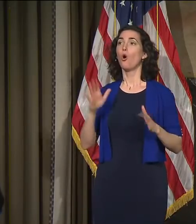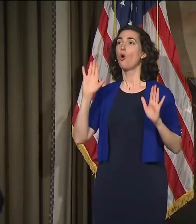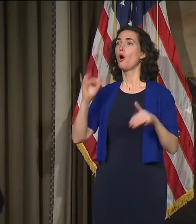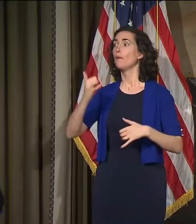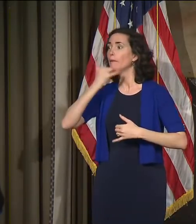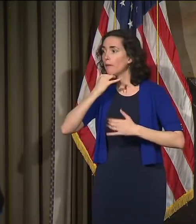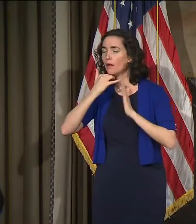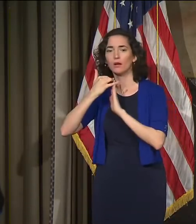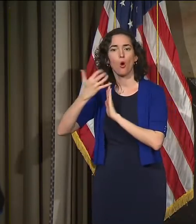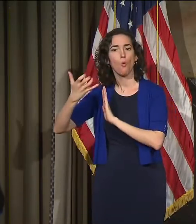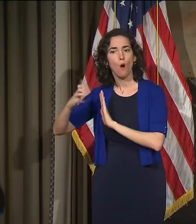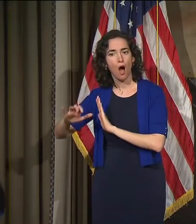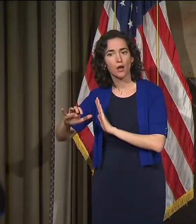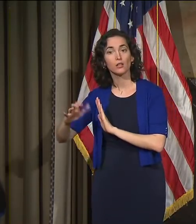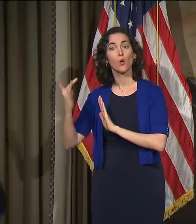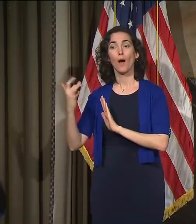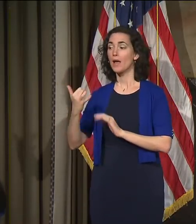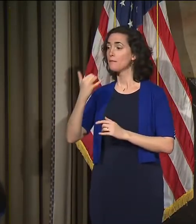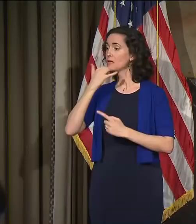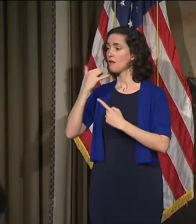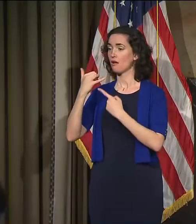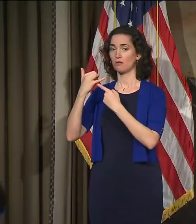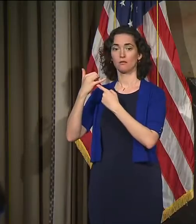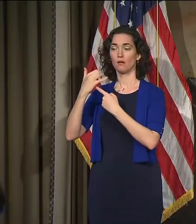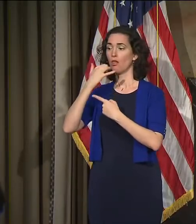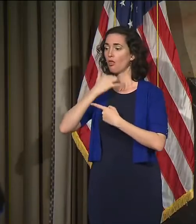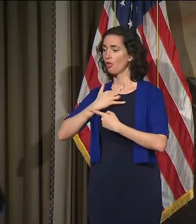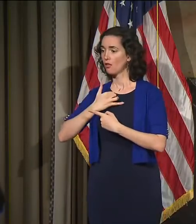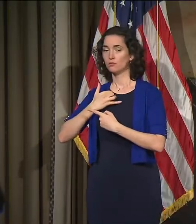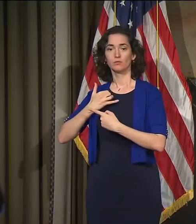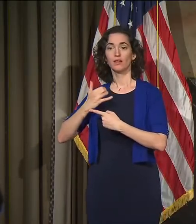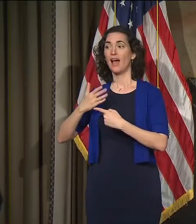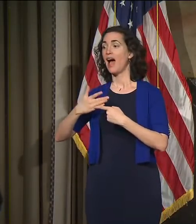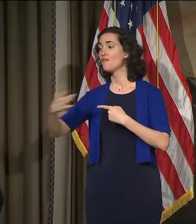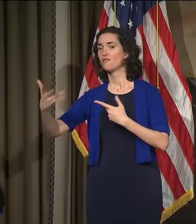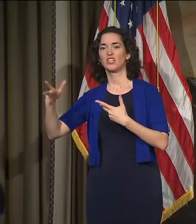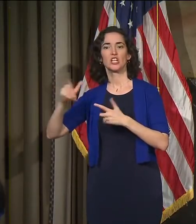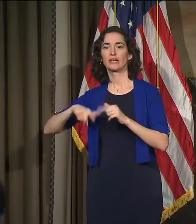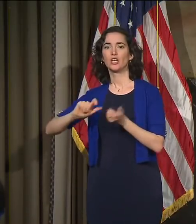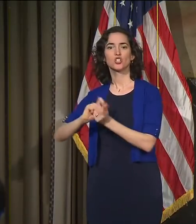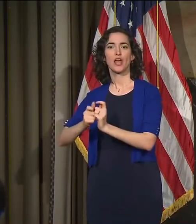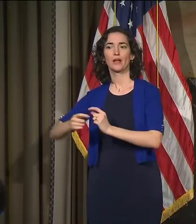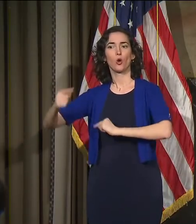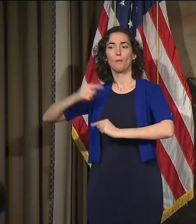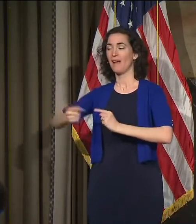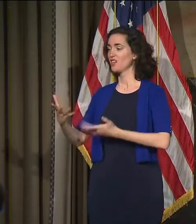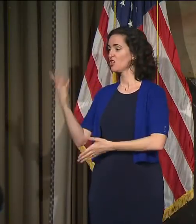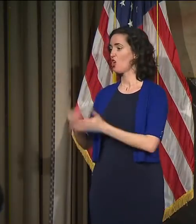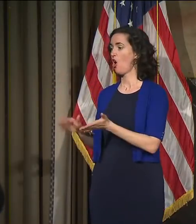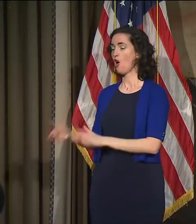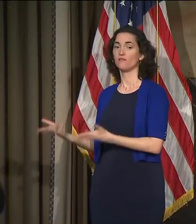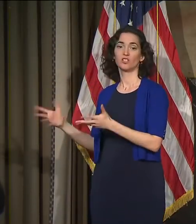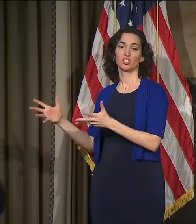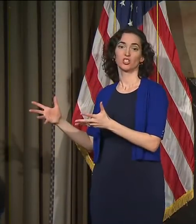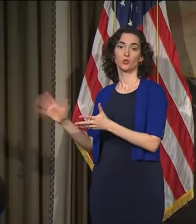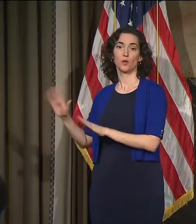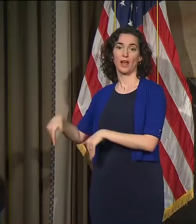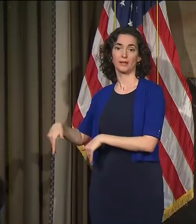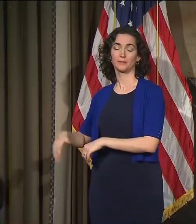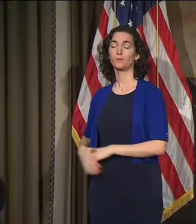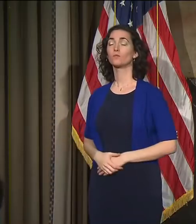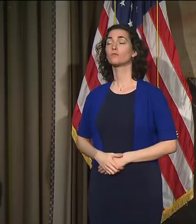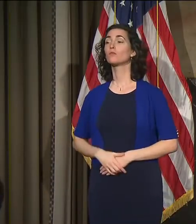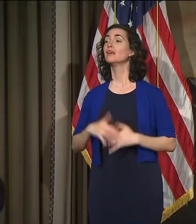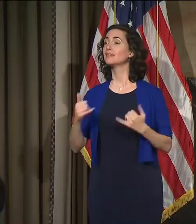undone. All right, so with that, I'm going to take a few questions and then I'll close out. Sam? Governor,